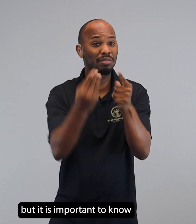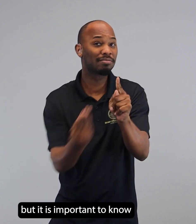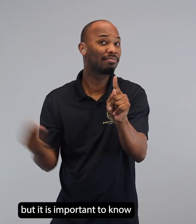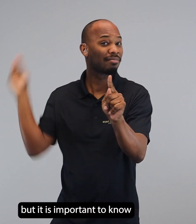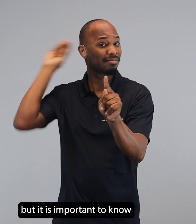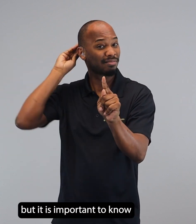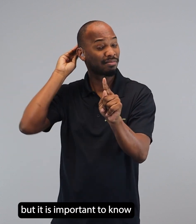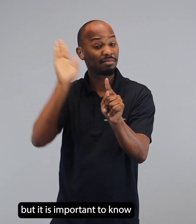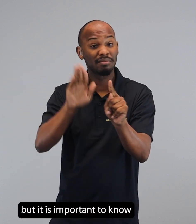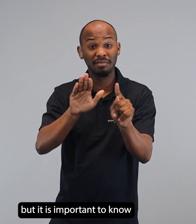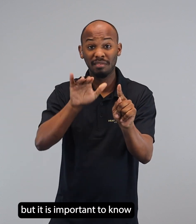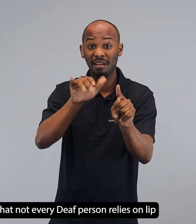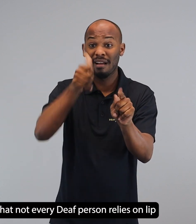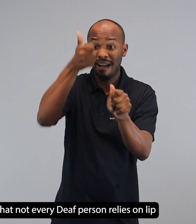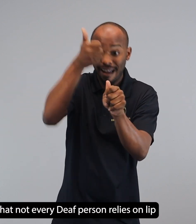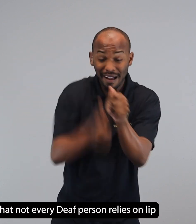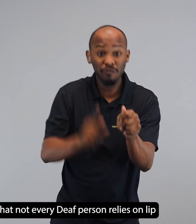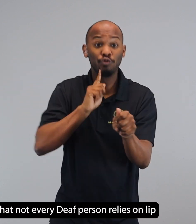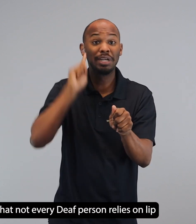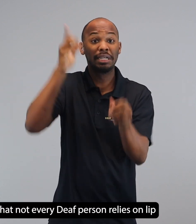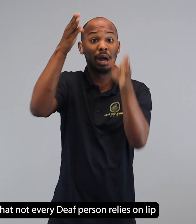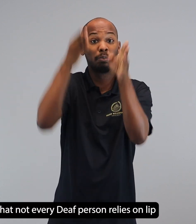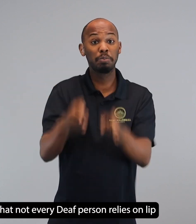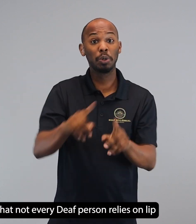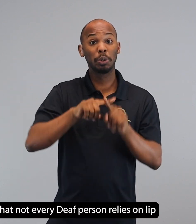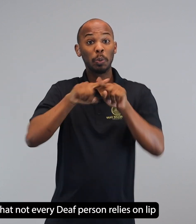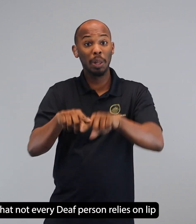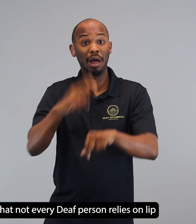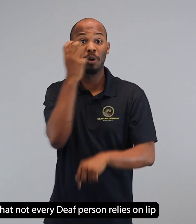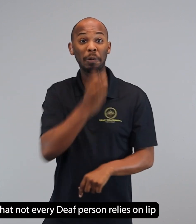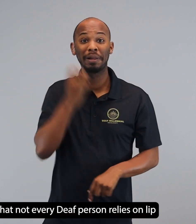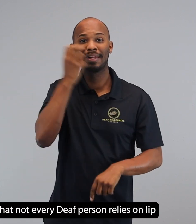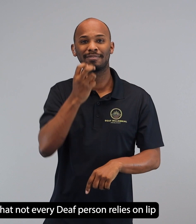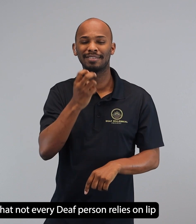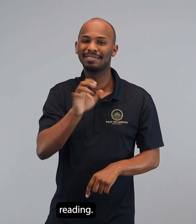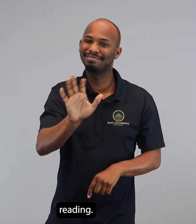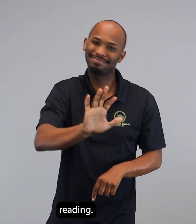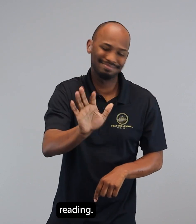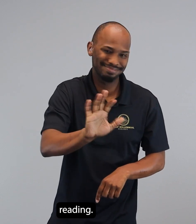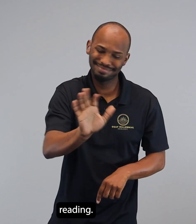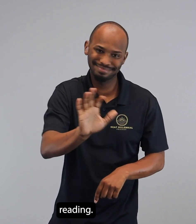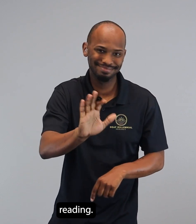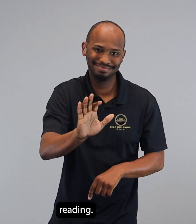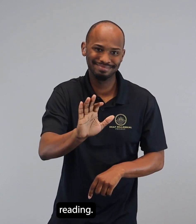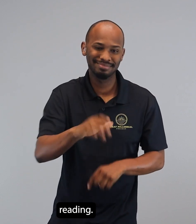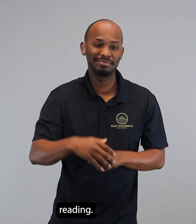is important to know that not every deaf person relies on lip reading.